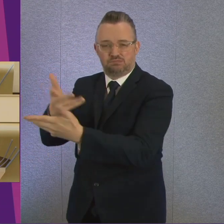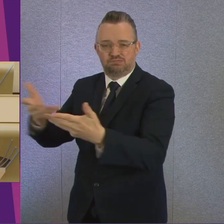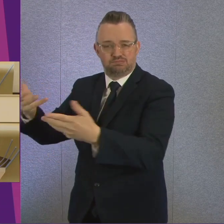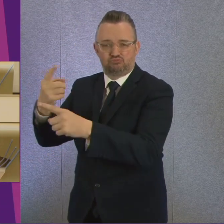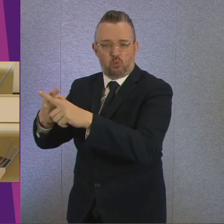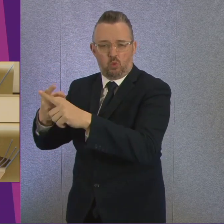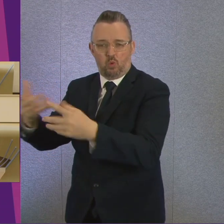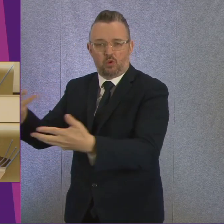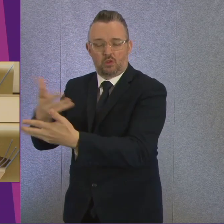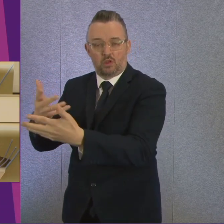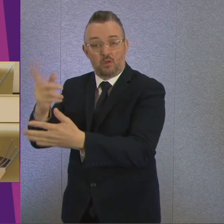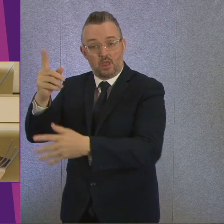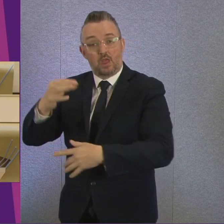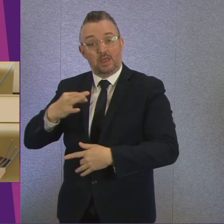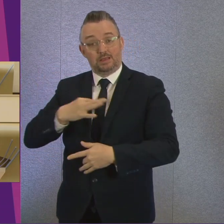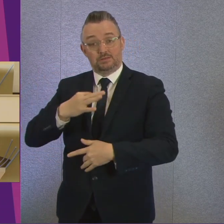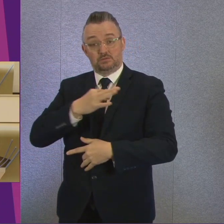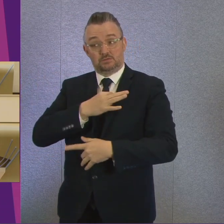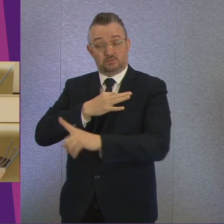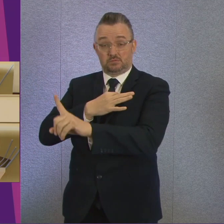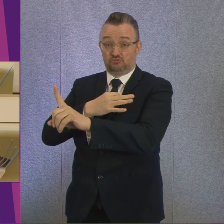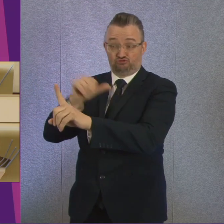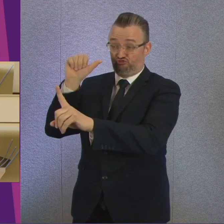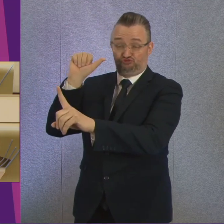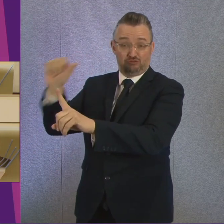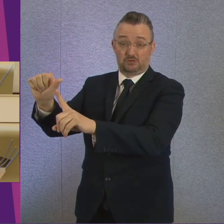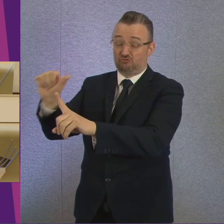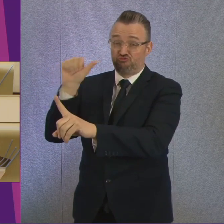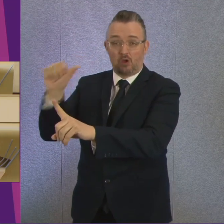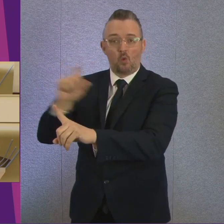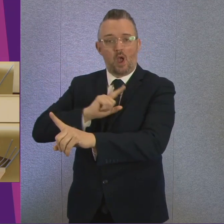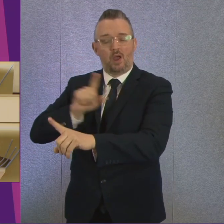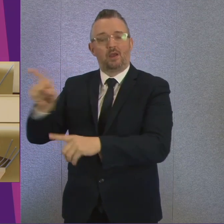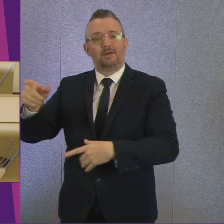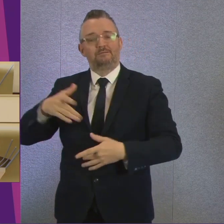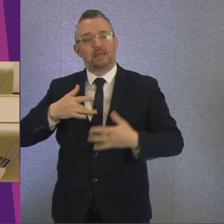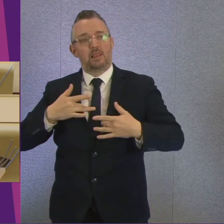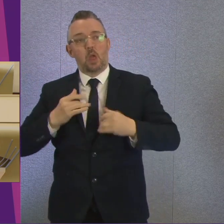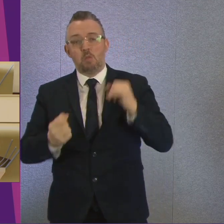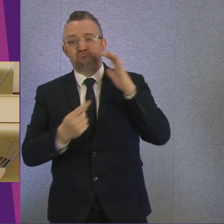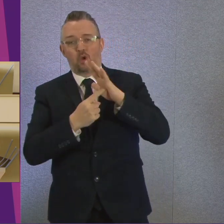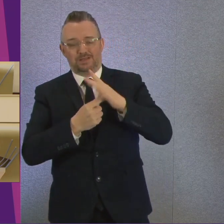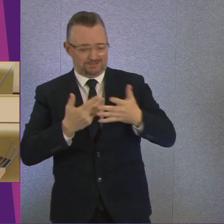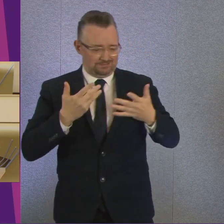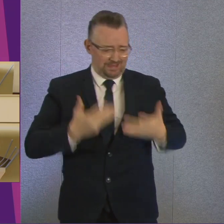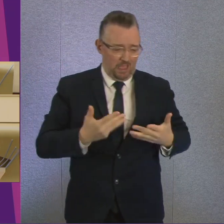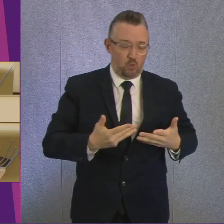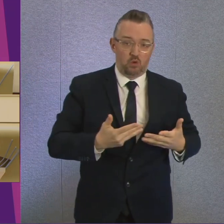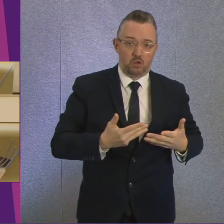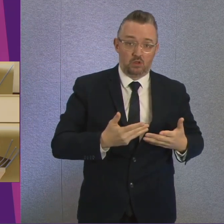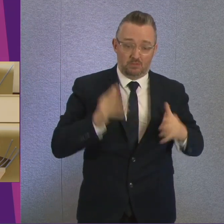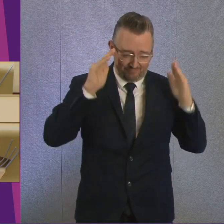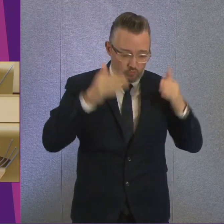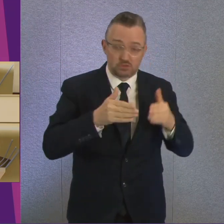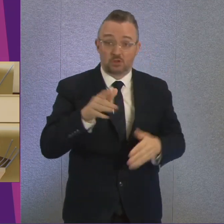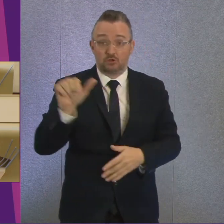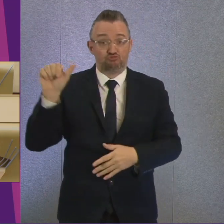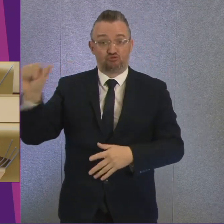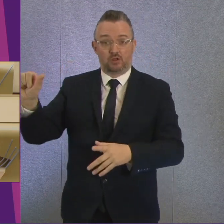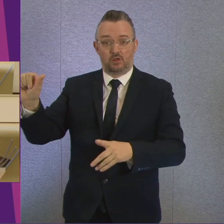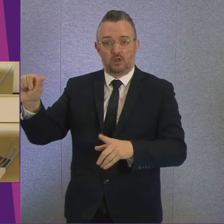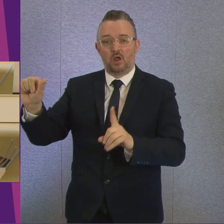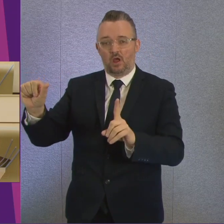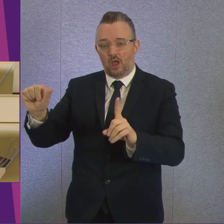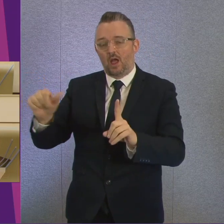The clinicians are right to prioritise what needs to be done right now, but it is important that if there is